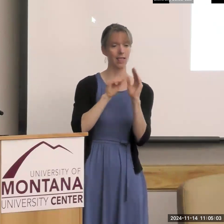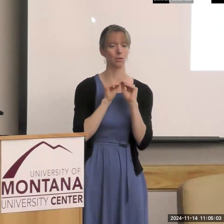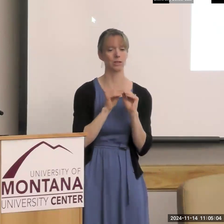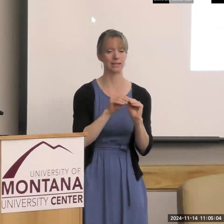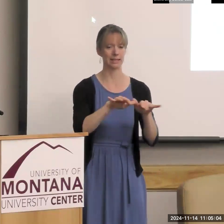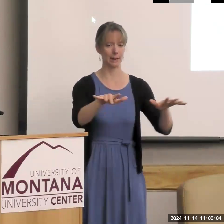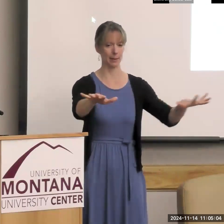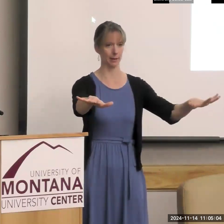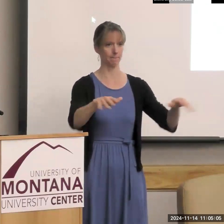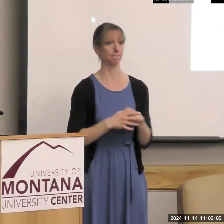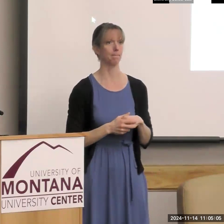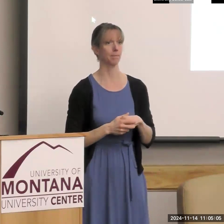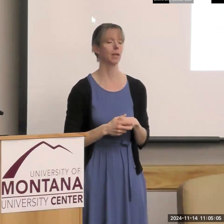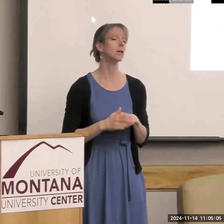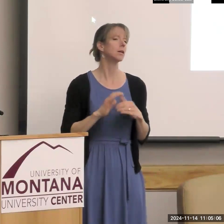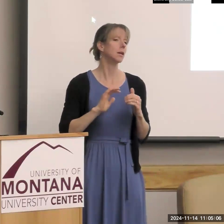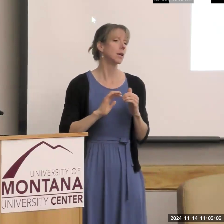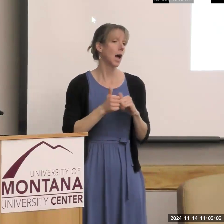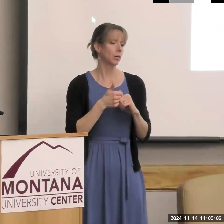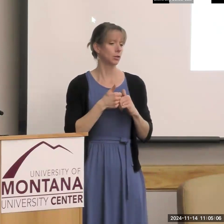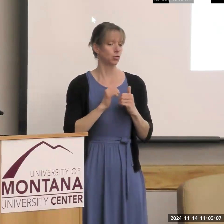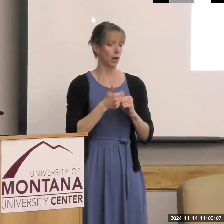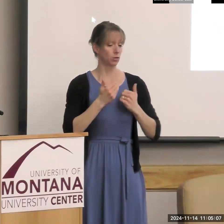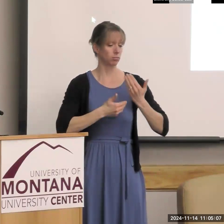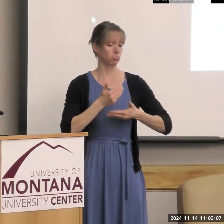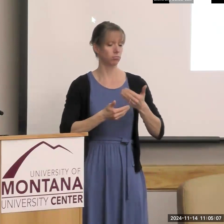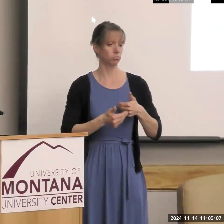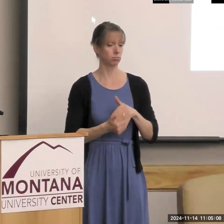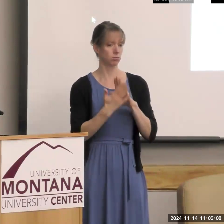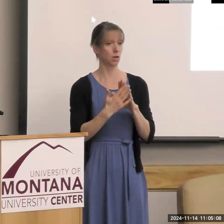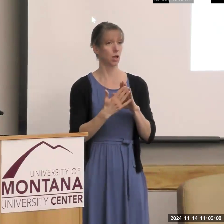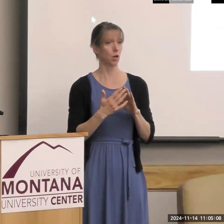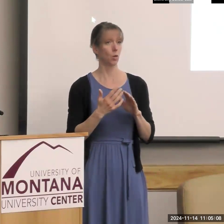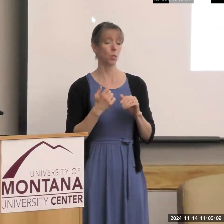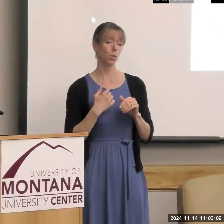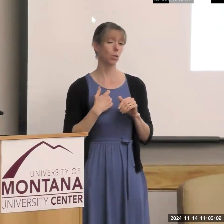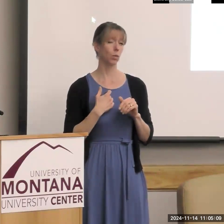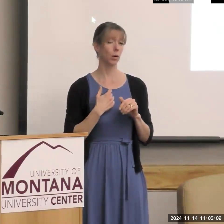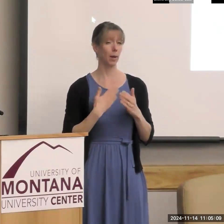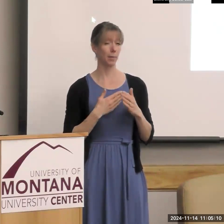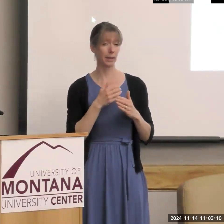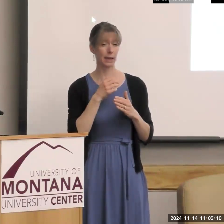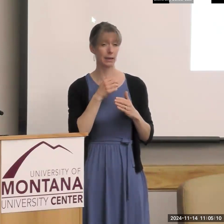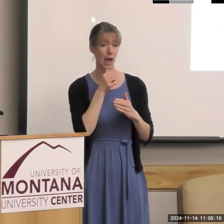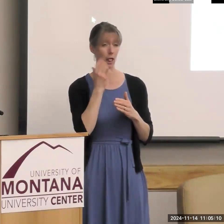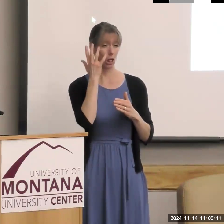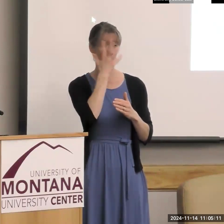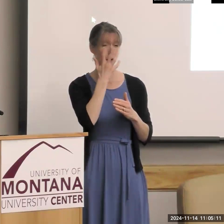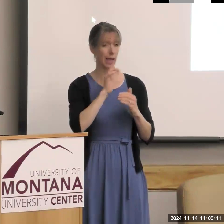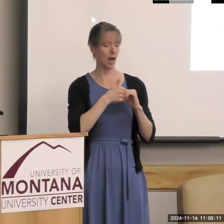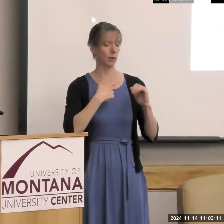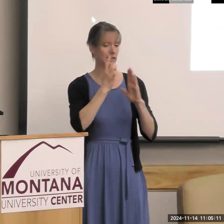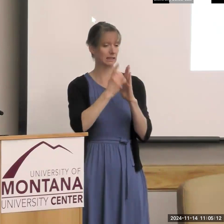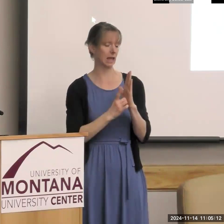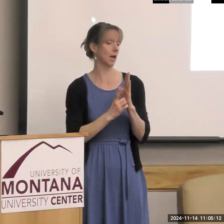is just how we try to operationalize this. We're approaching with the humility to go, it will probably not look the way we designed it. And that's